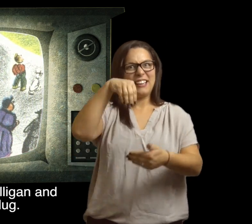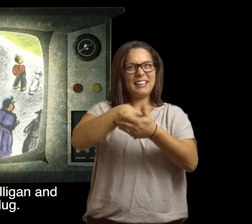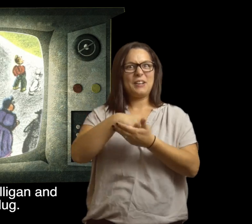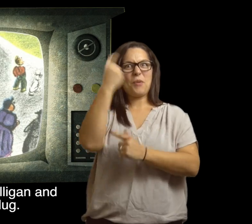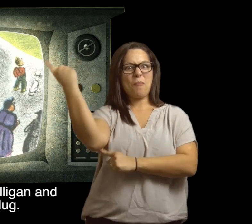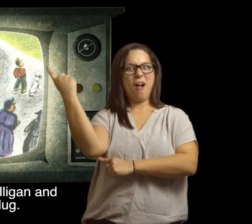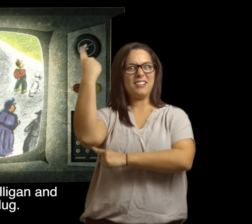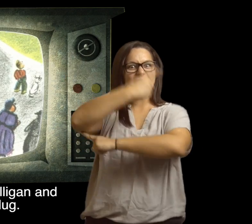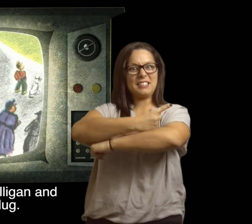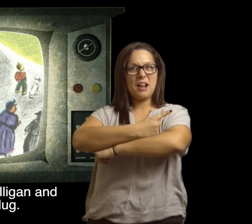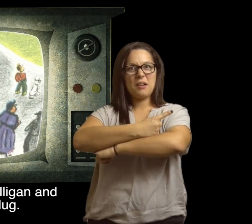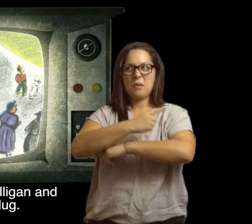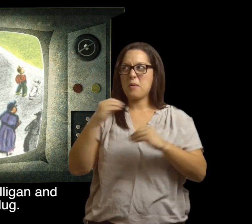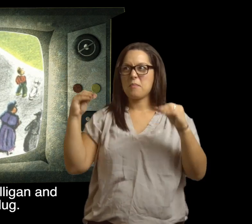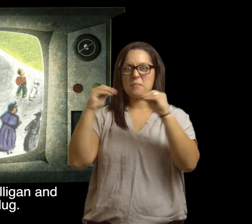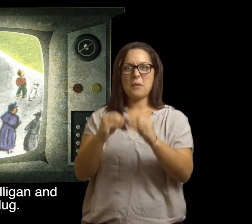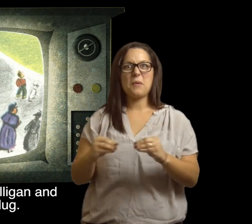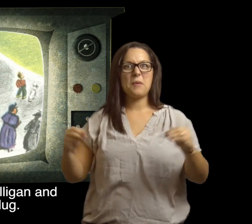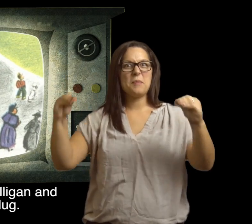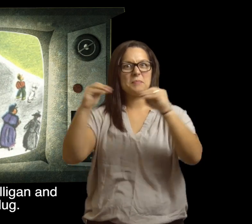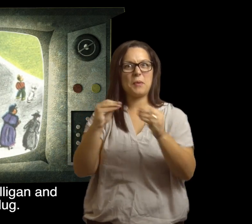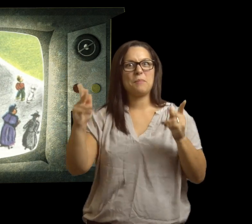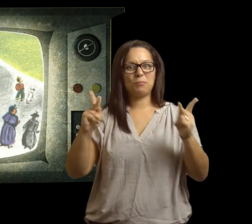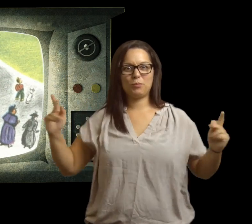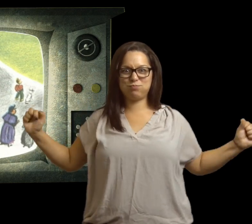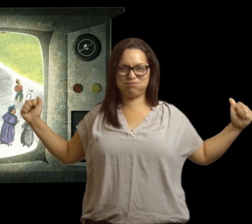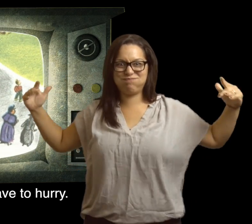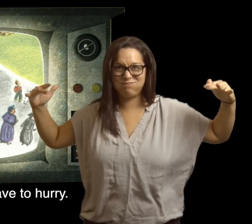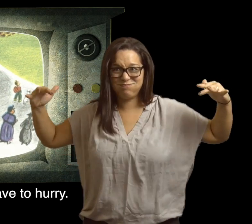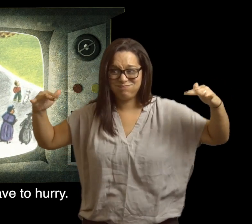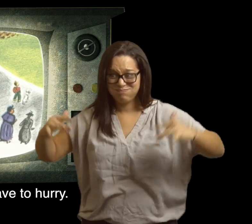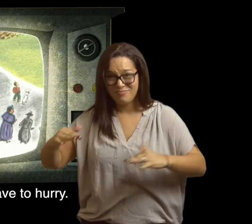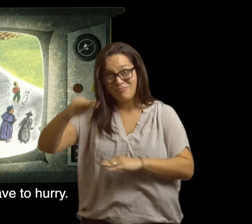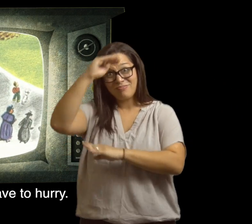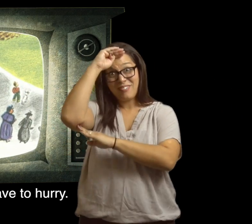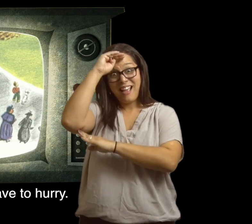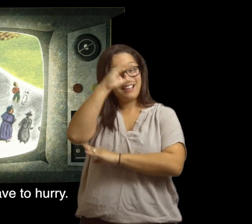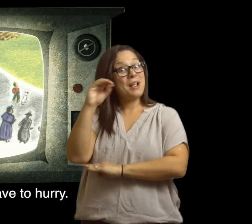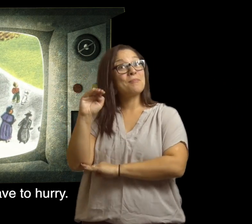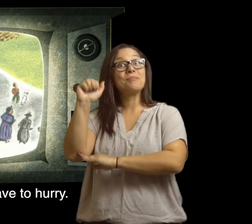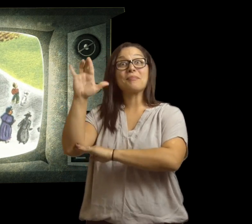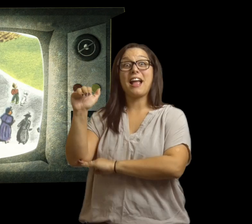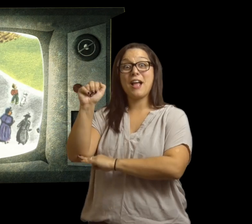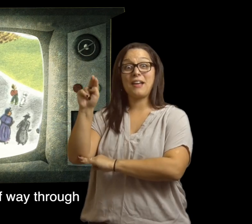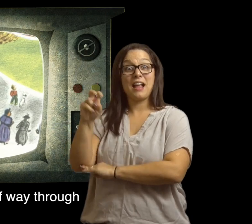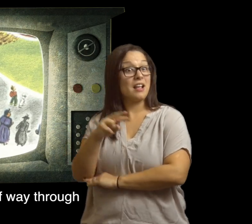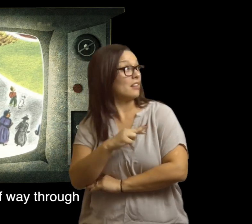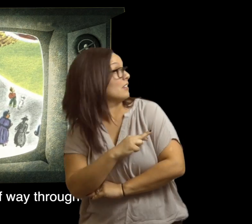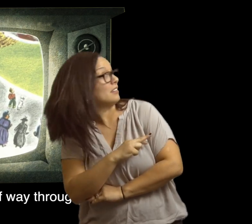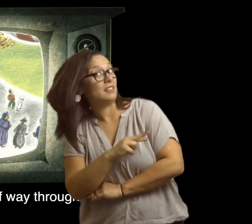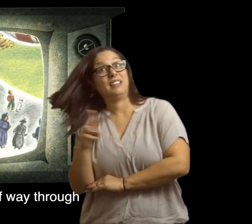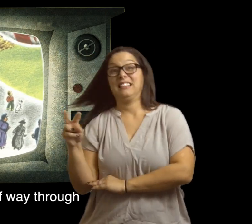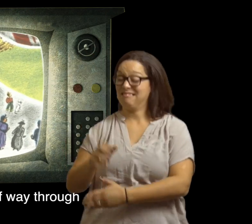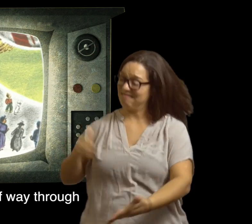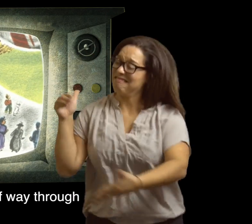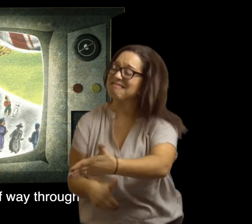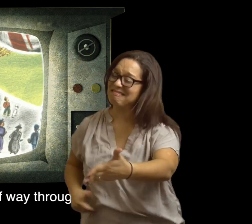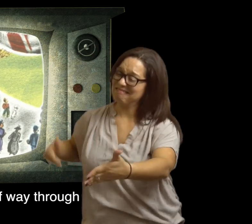the faster Mike Mulligan and Mary Ann dug. But they would have to hurry. They were only halfway